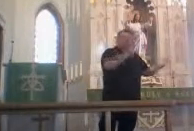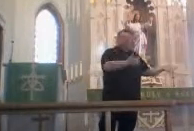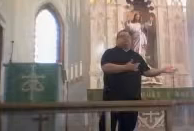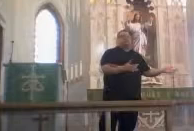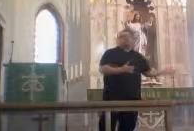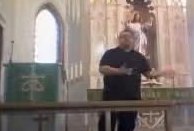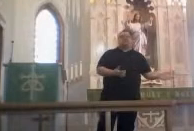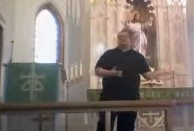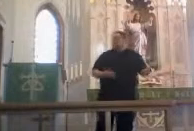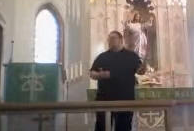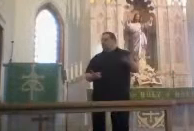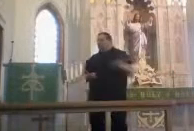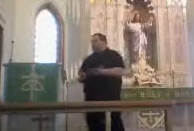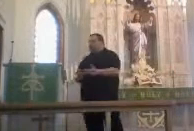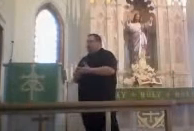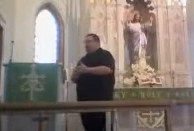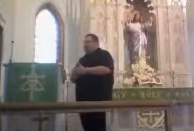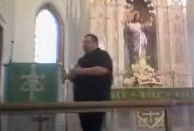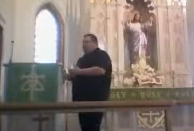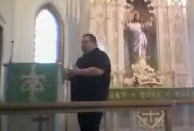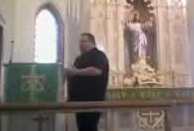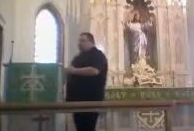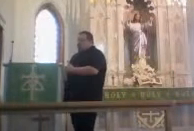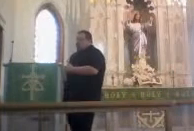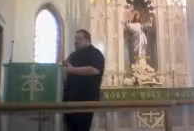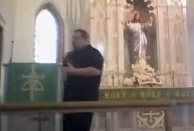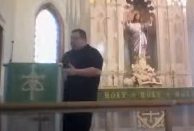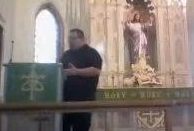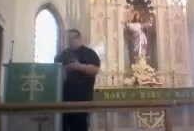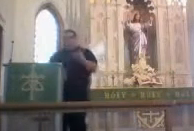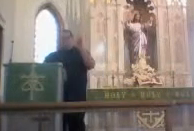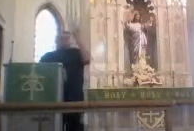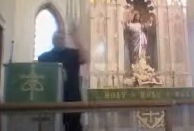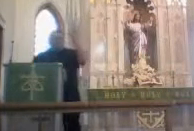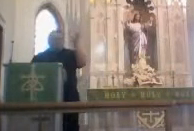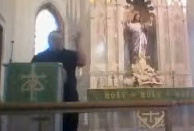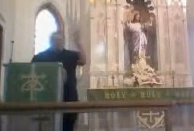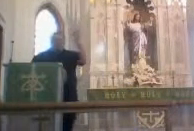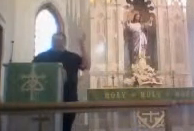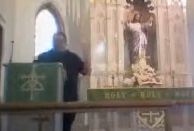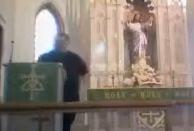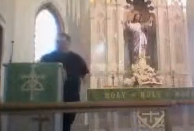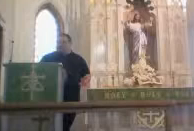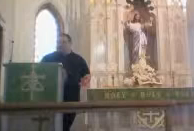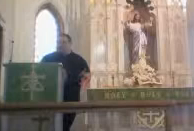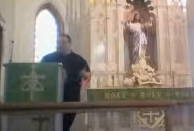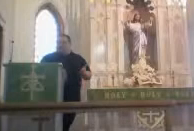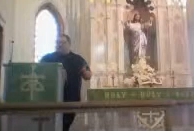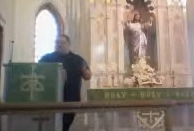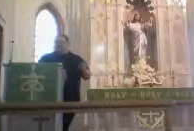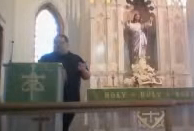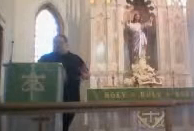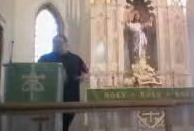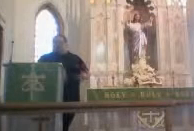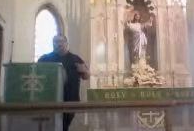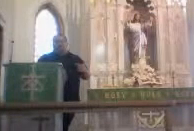Jesus had provided for him, bread and water. And it was through the food from Jesus, the food from heaven, that he had the strength to